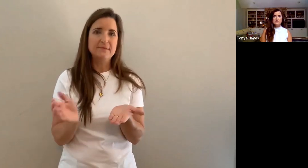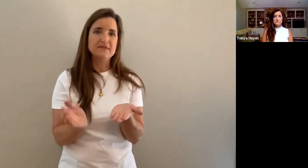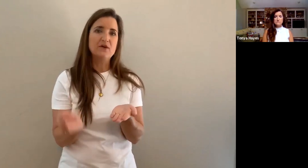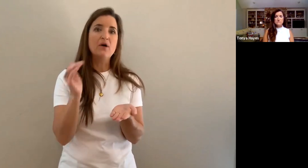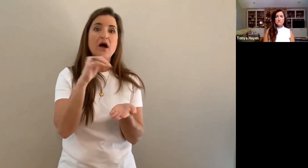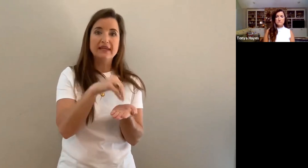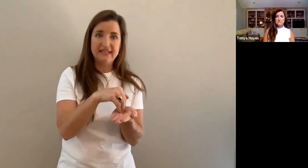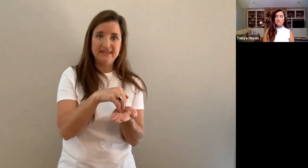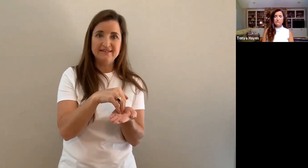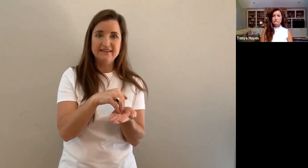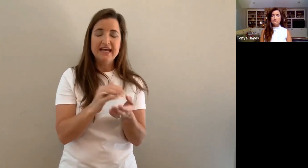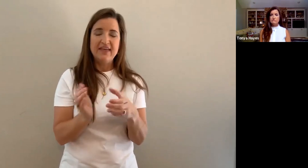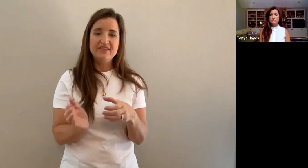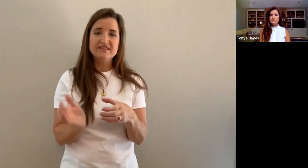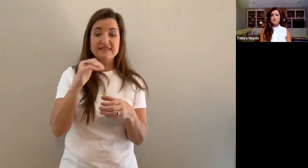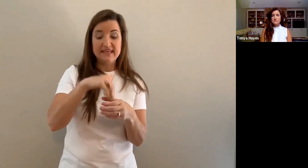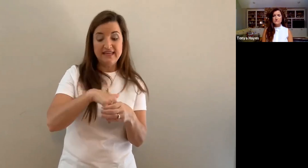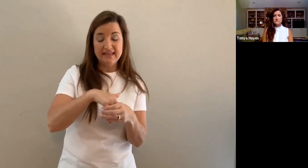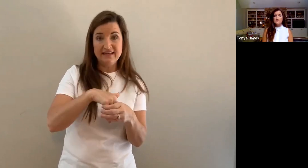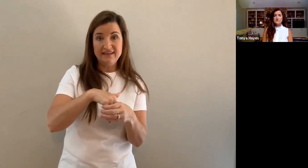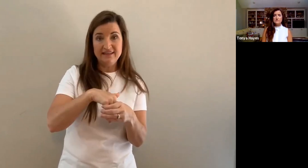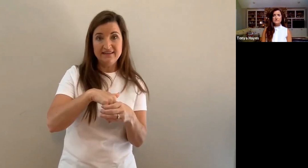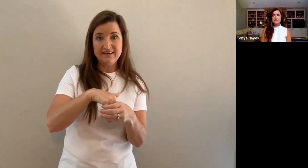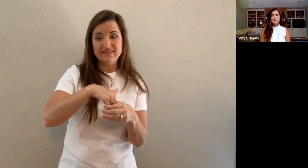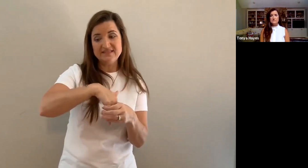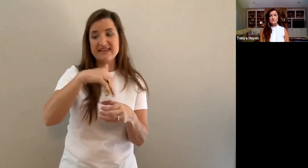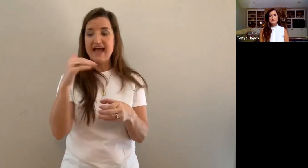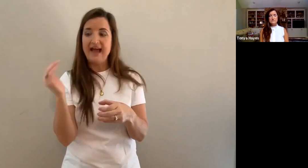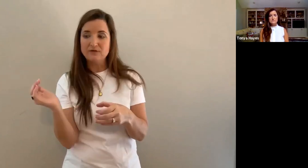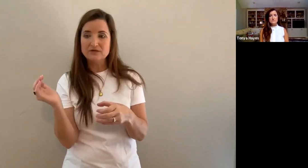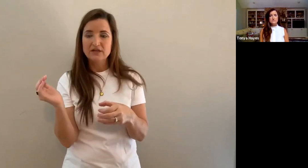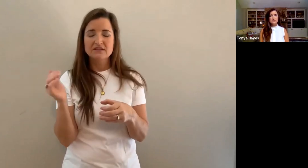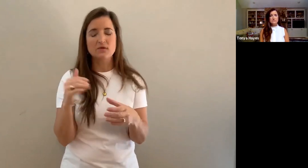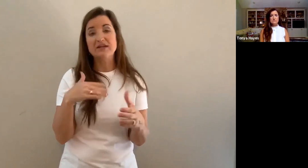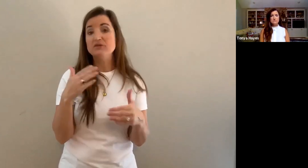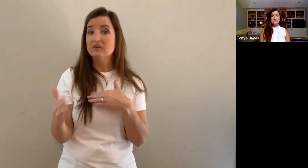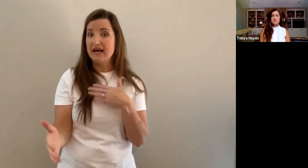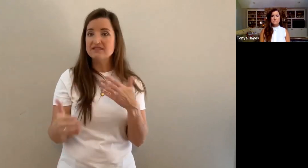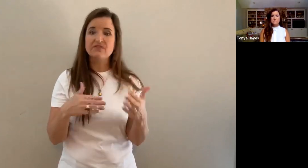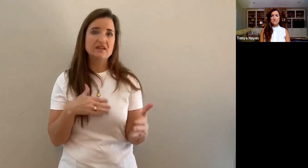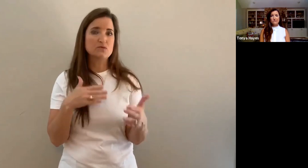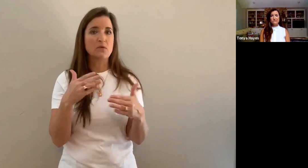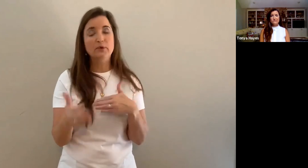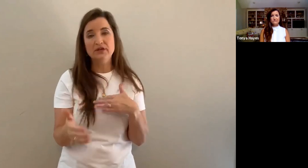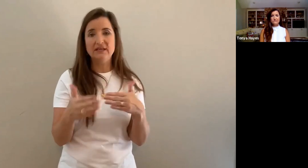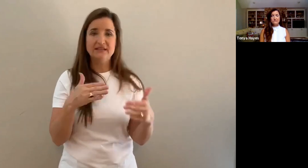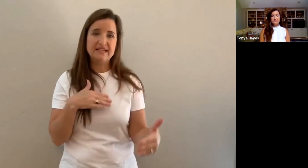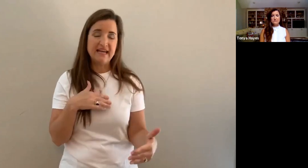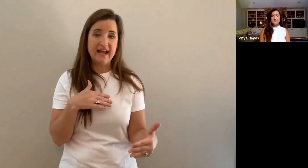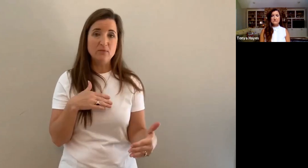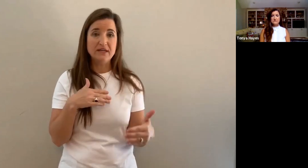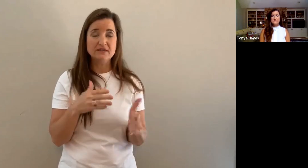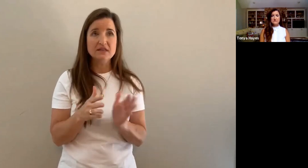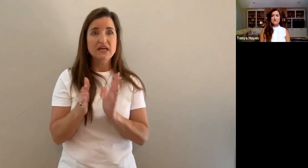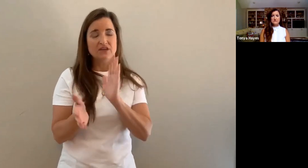multiple times. So again, and this is in, and this is out. So I do lots of things where we put in and